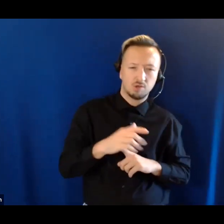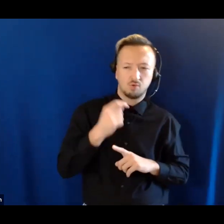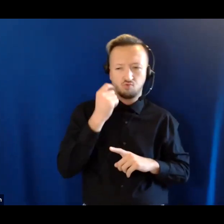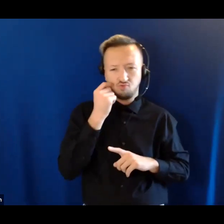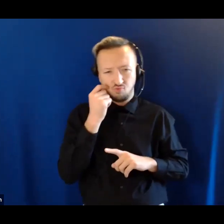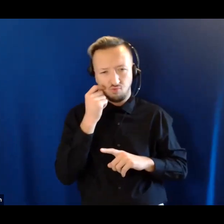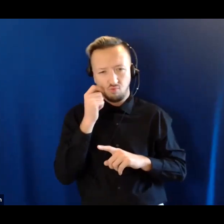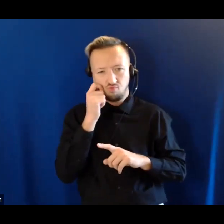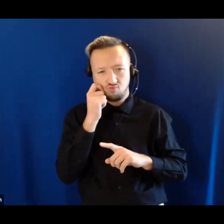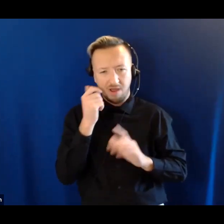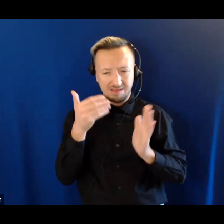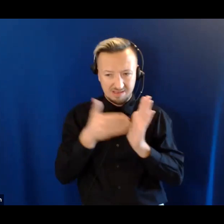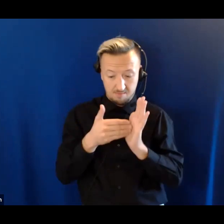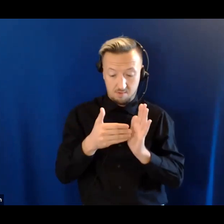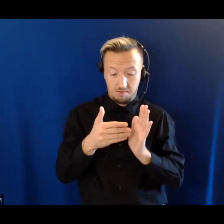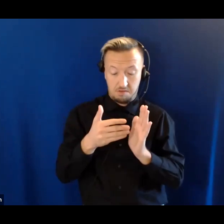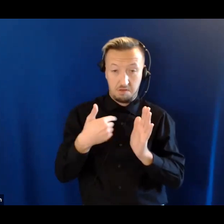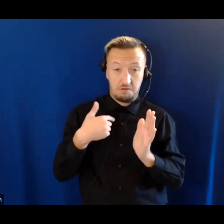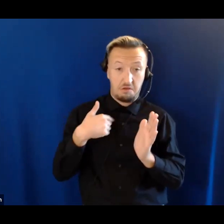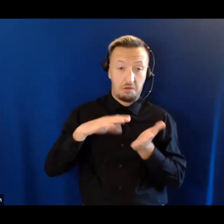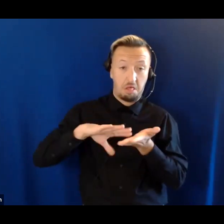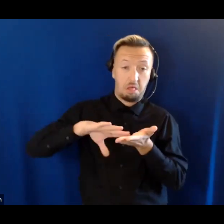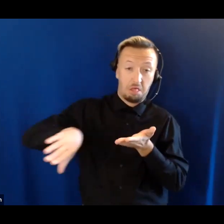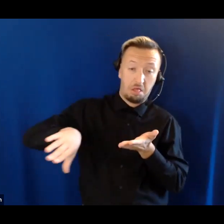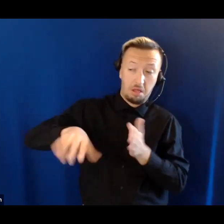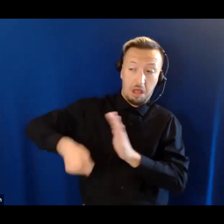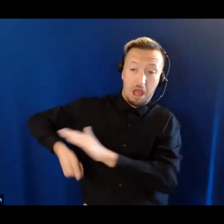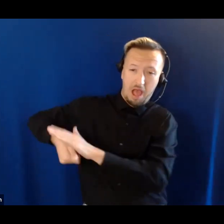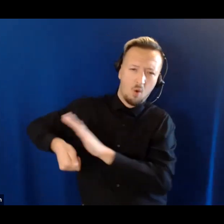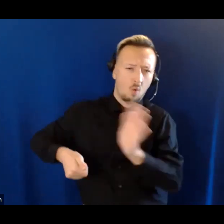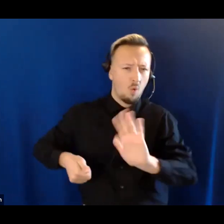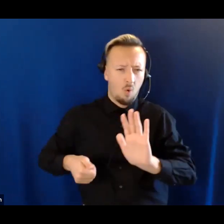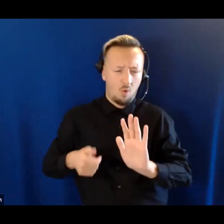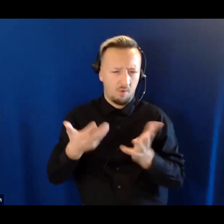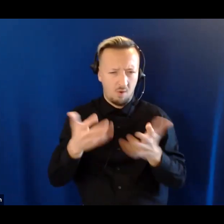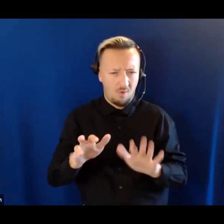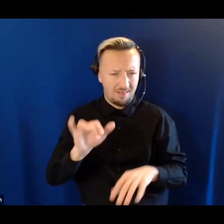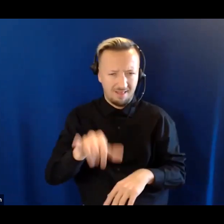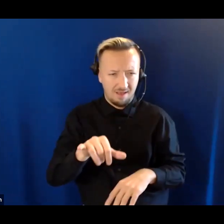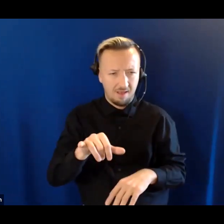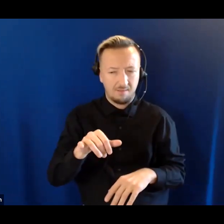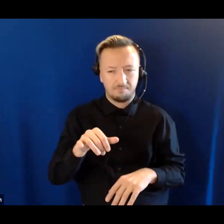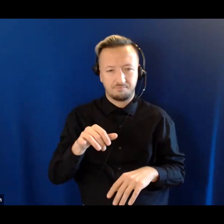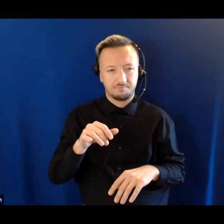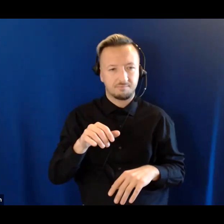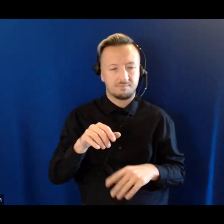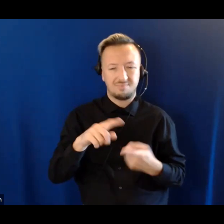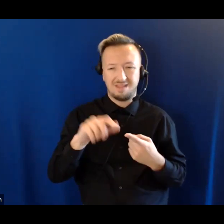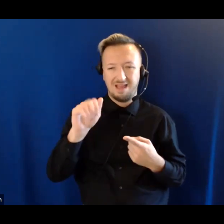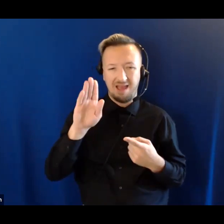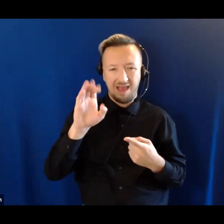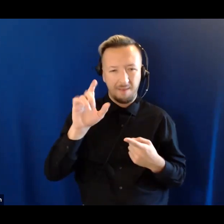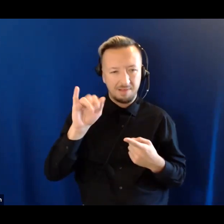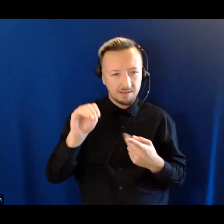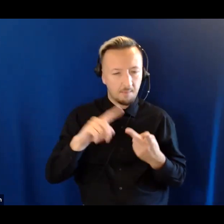not something that makes us feel good or makes us feel successful about ourselves. Systemic oppression, racism, ableism,